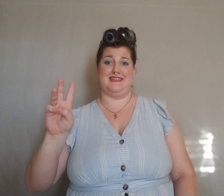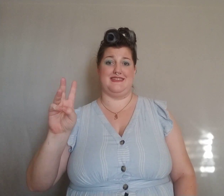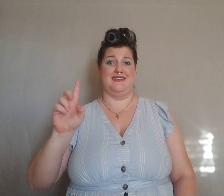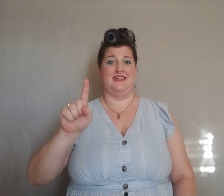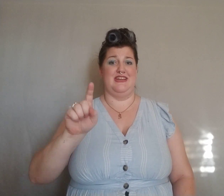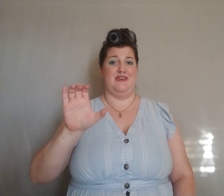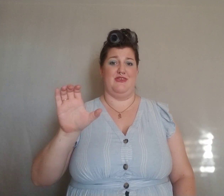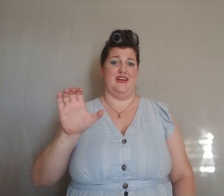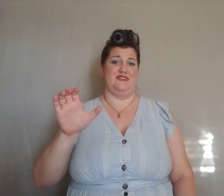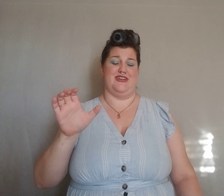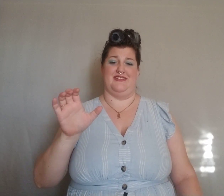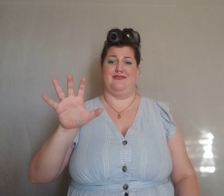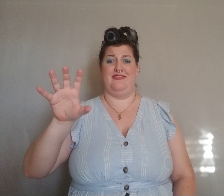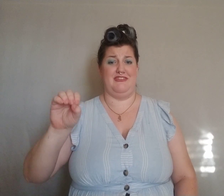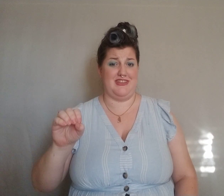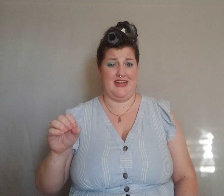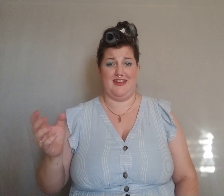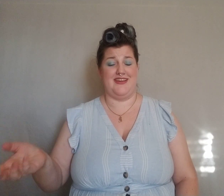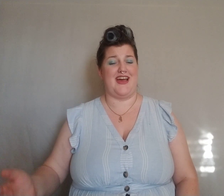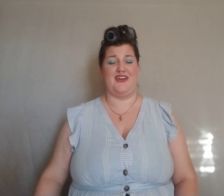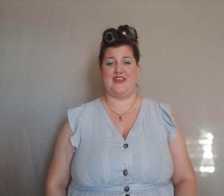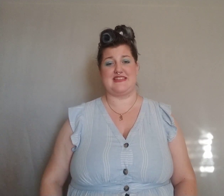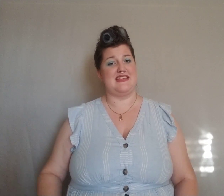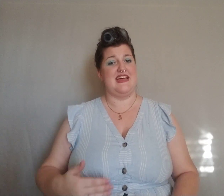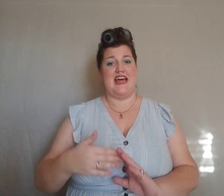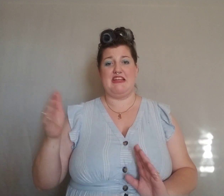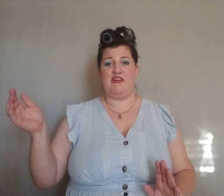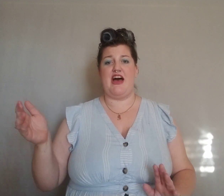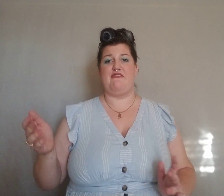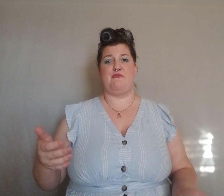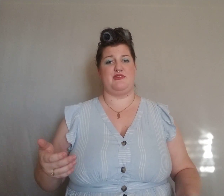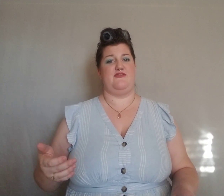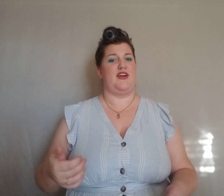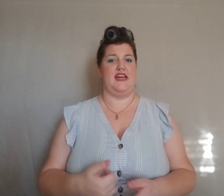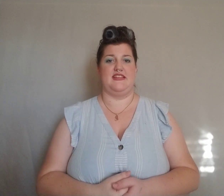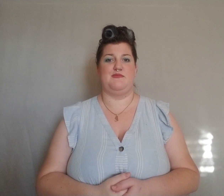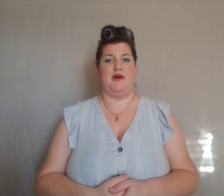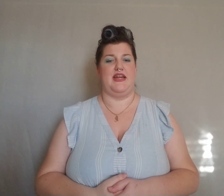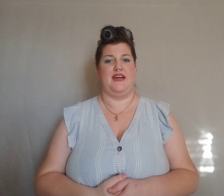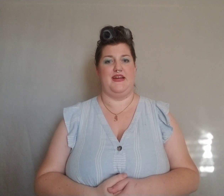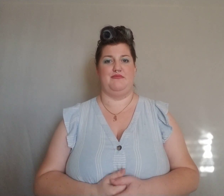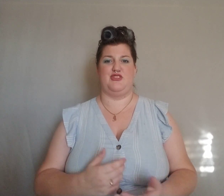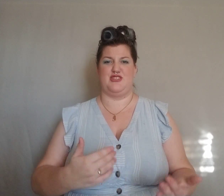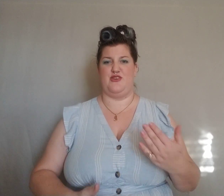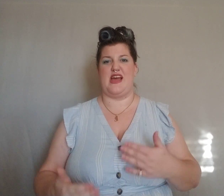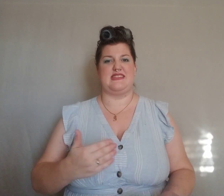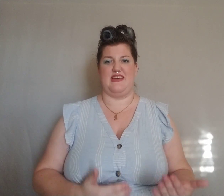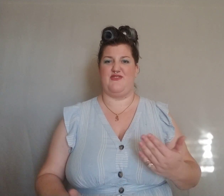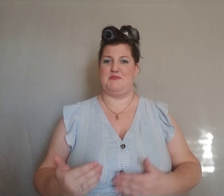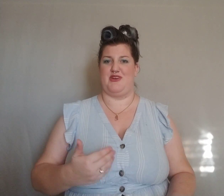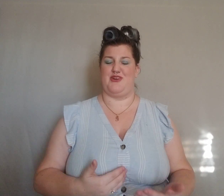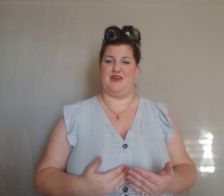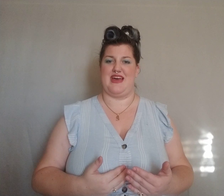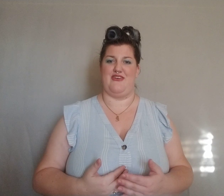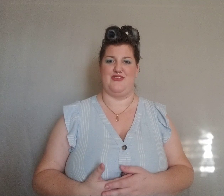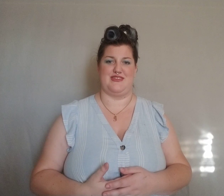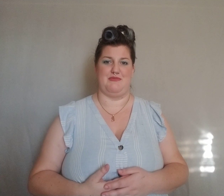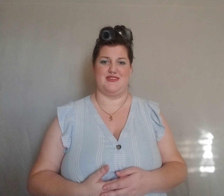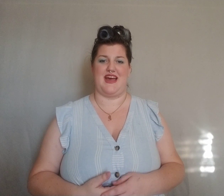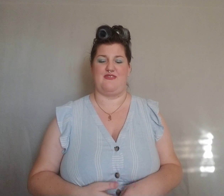126, 150. I know that's a little high for most of our kids, but just so you guys get familiar with how those numbers kind of